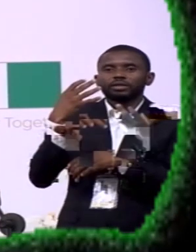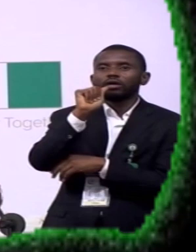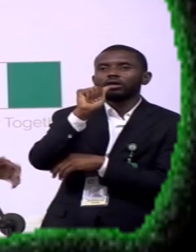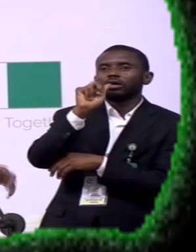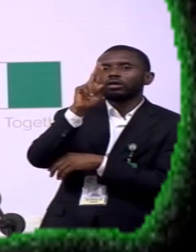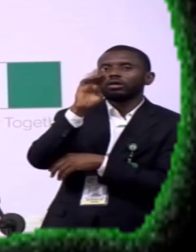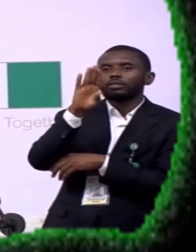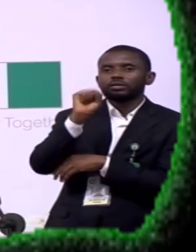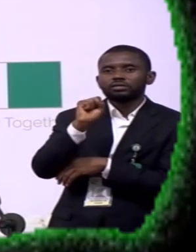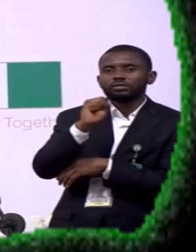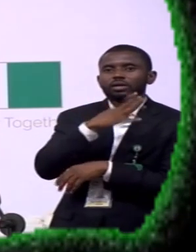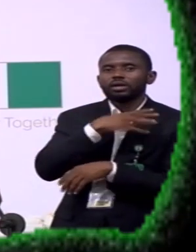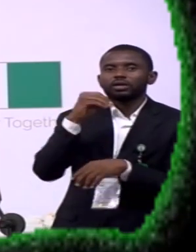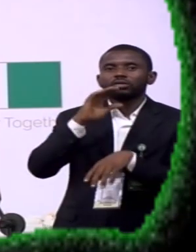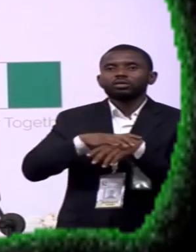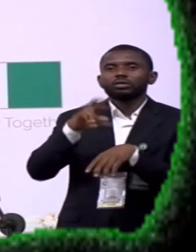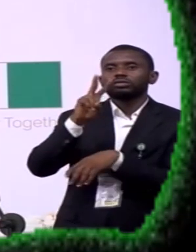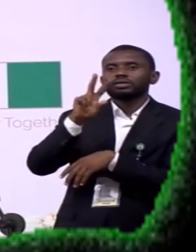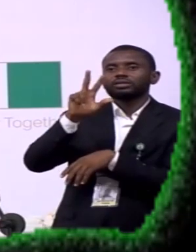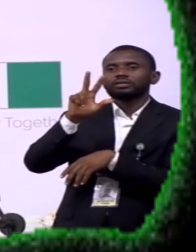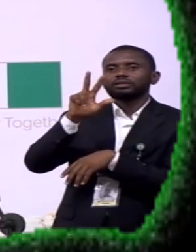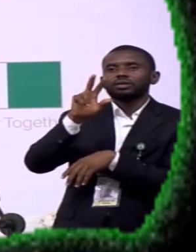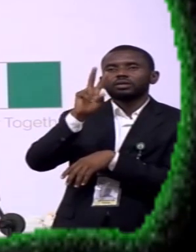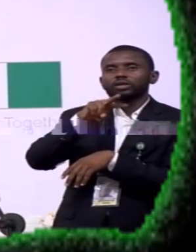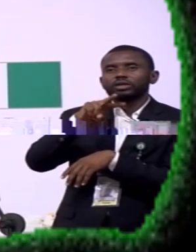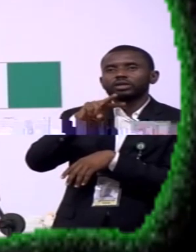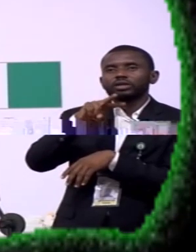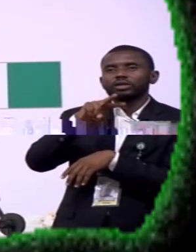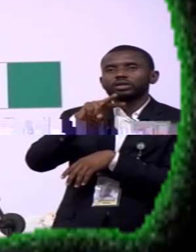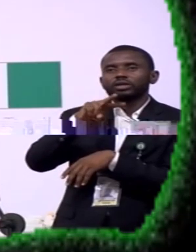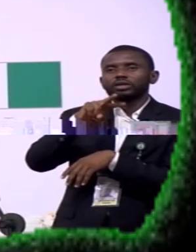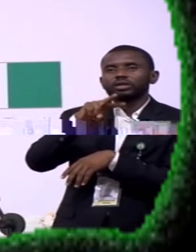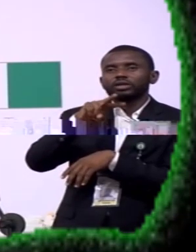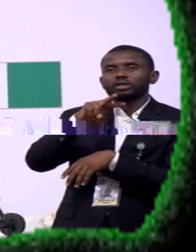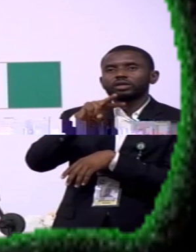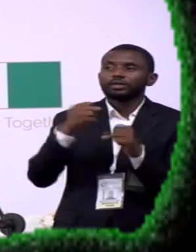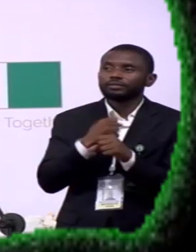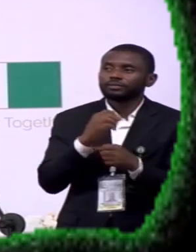And just on the 22nd of May this year, the first Saudi Arabian,